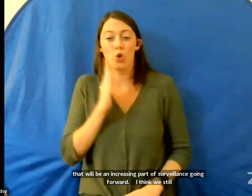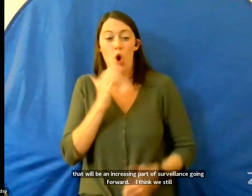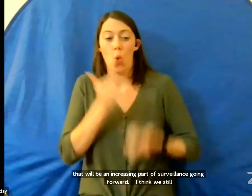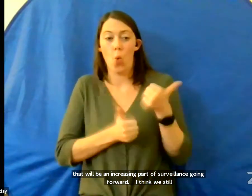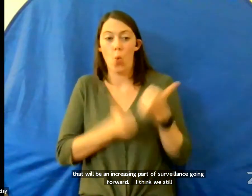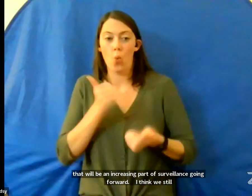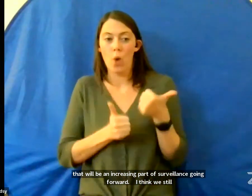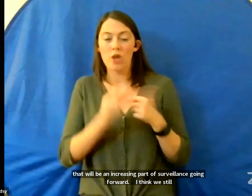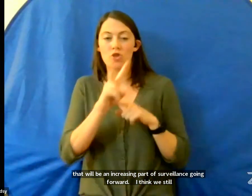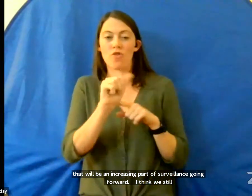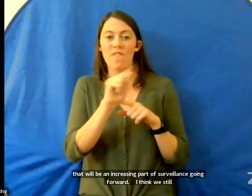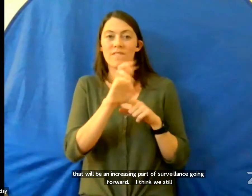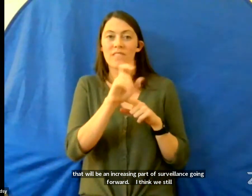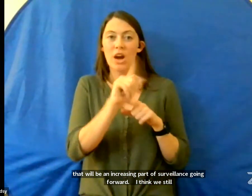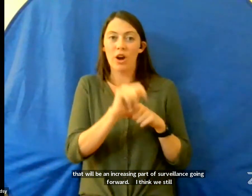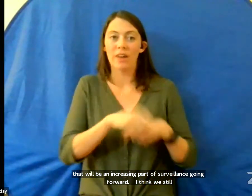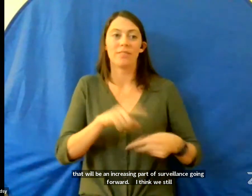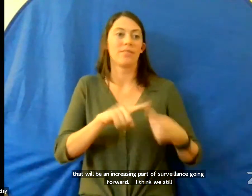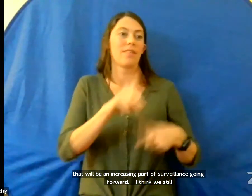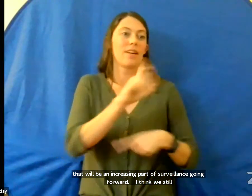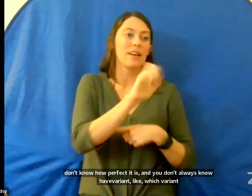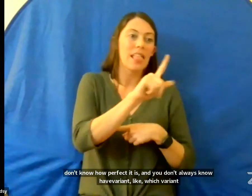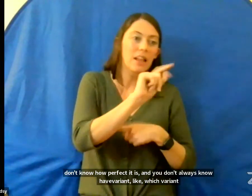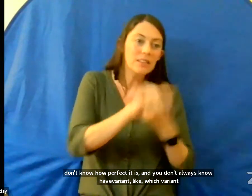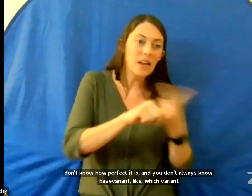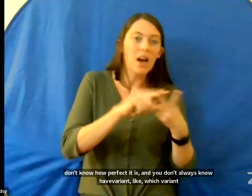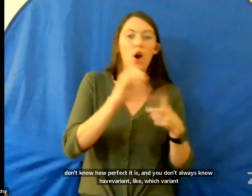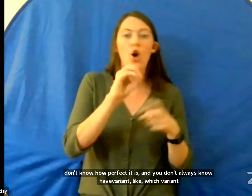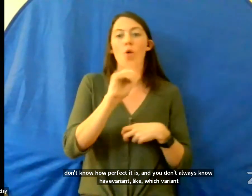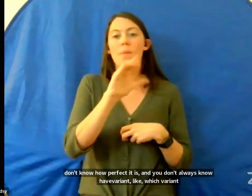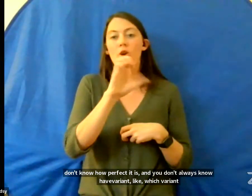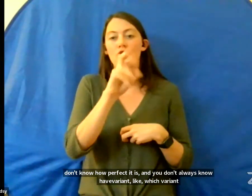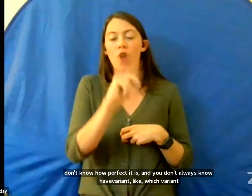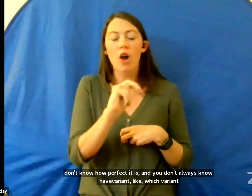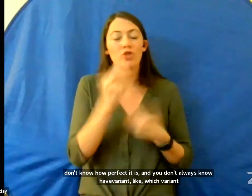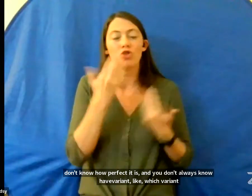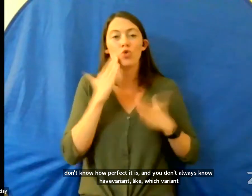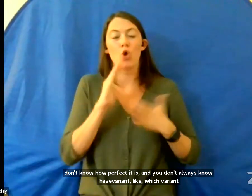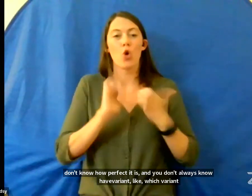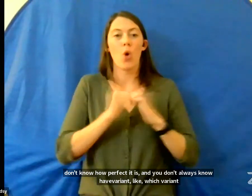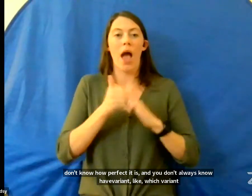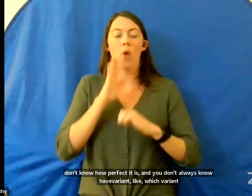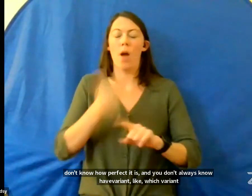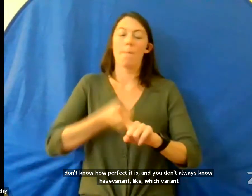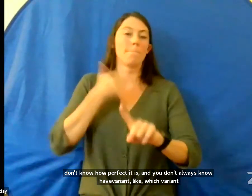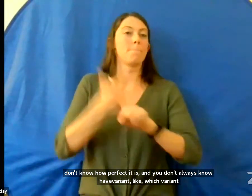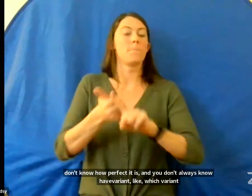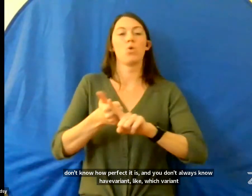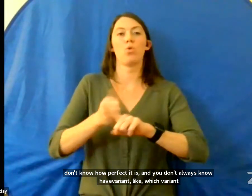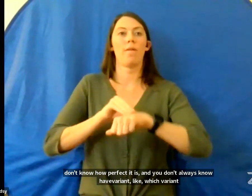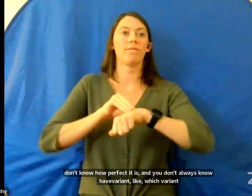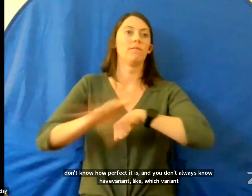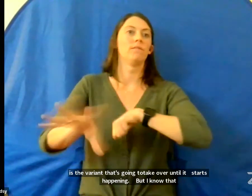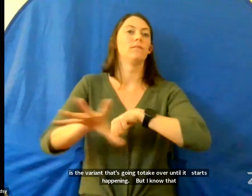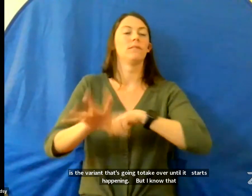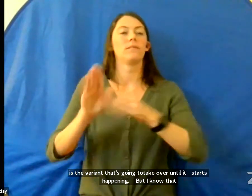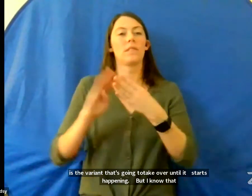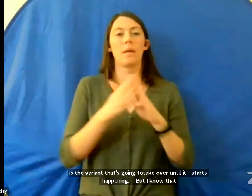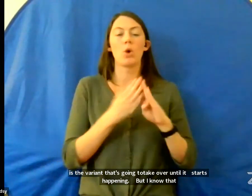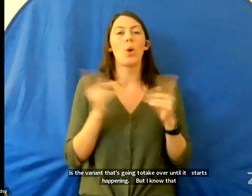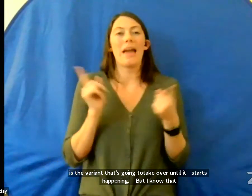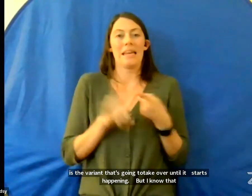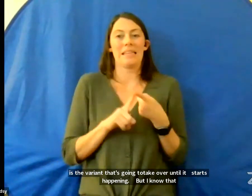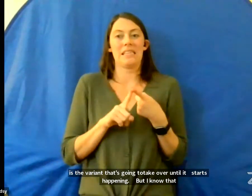which variant is the variant that's going to take over until it starts happening. But I know that Santa Clara was able to